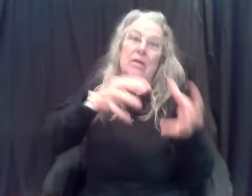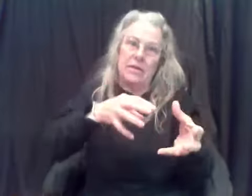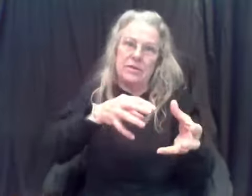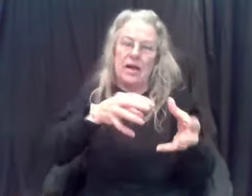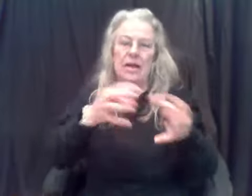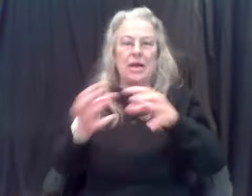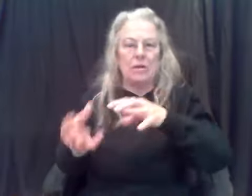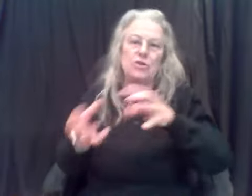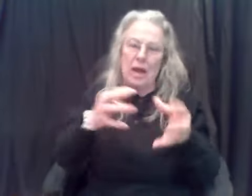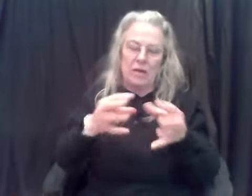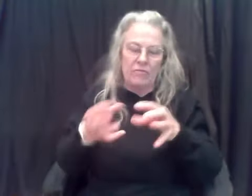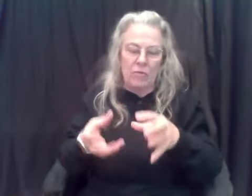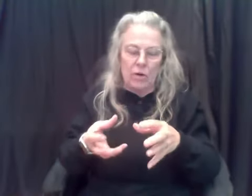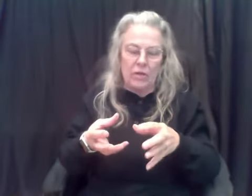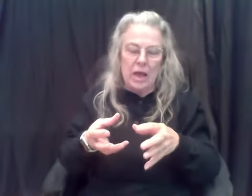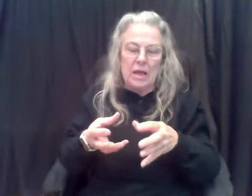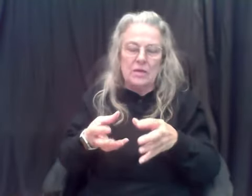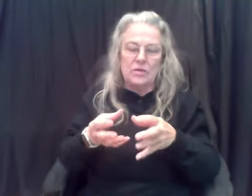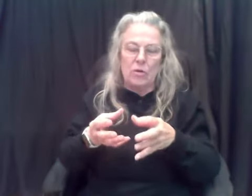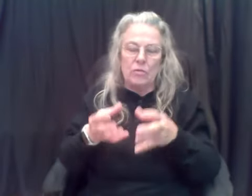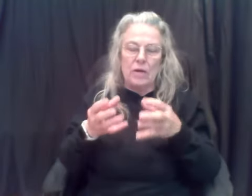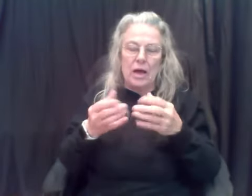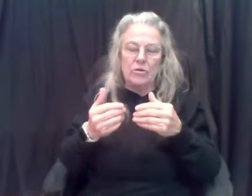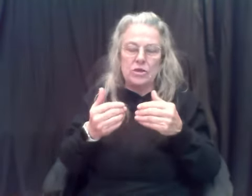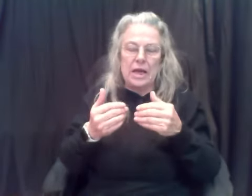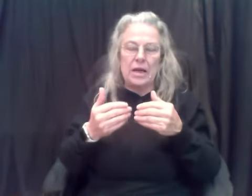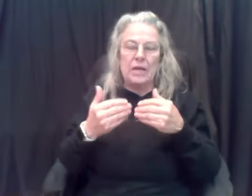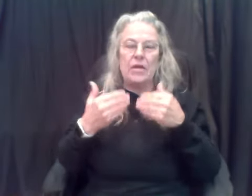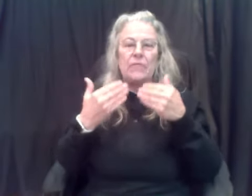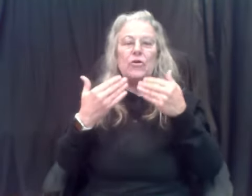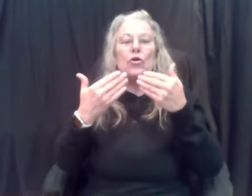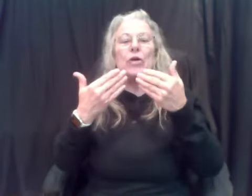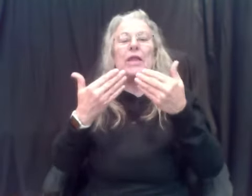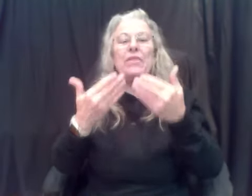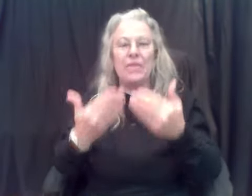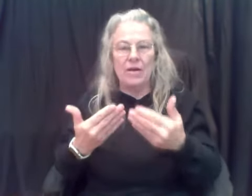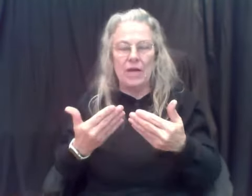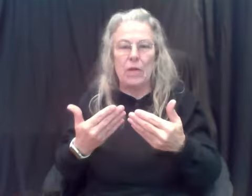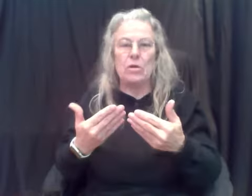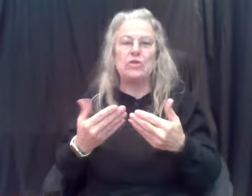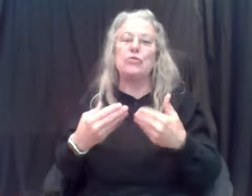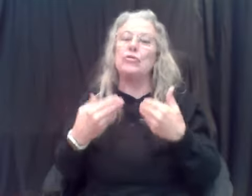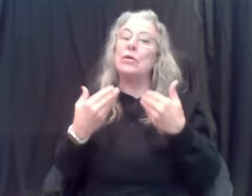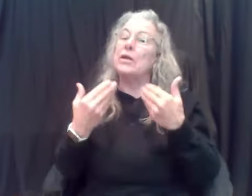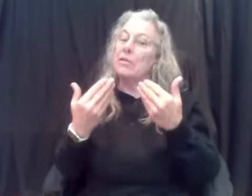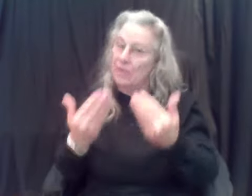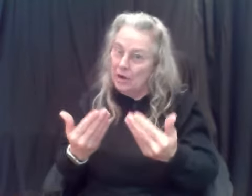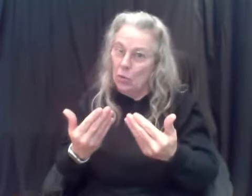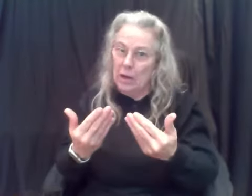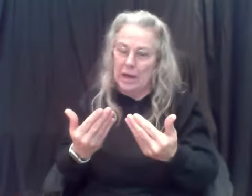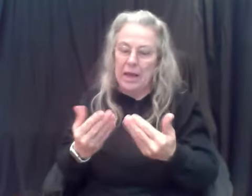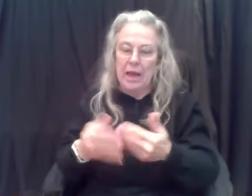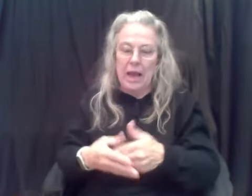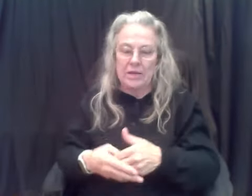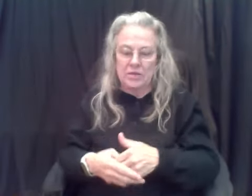signed English back and forth so understanding that if you're learning their language you do it their way and so